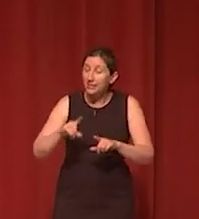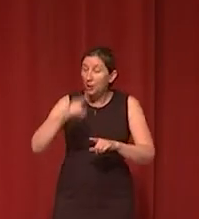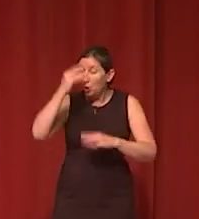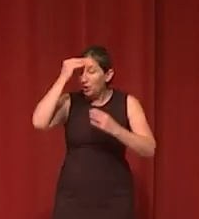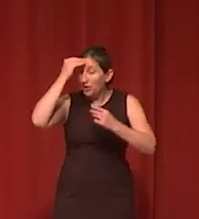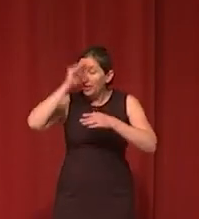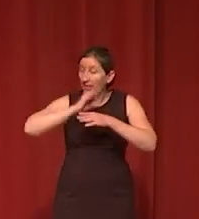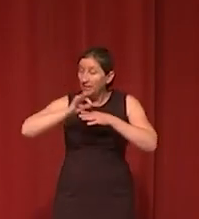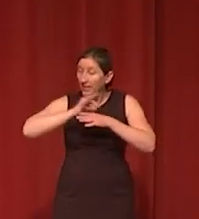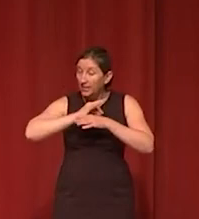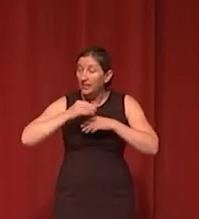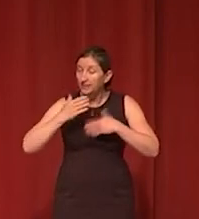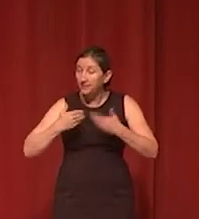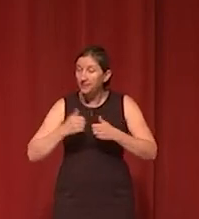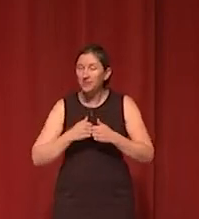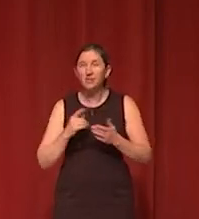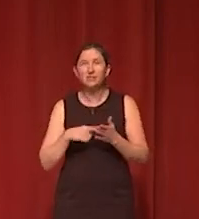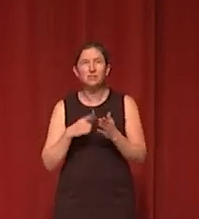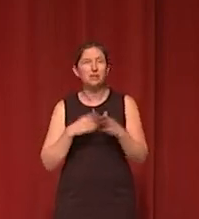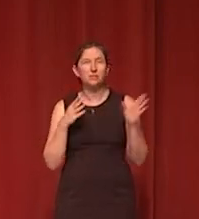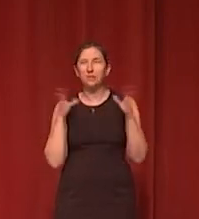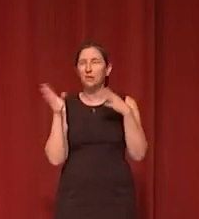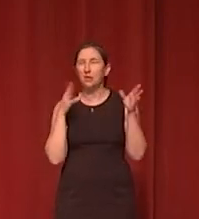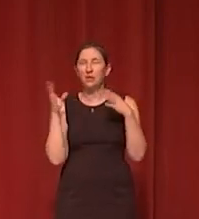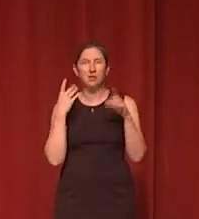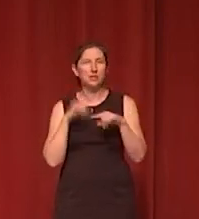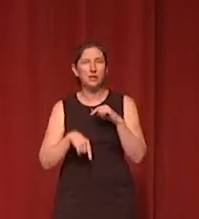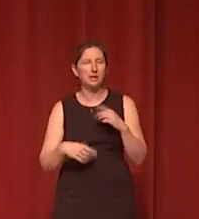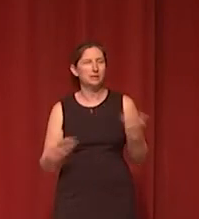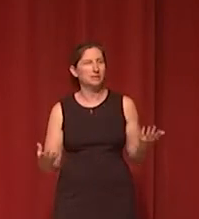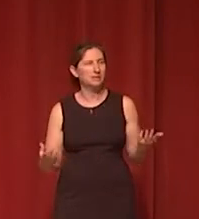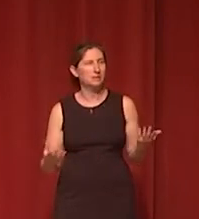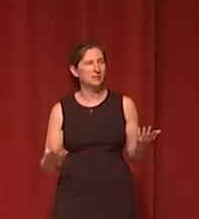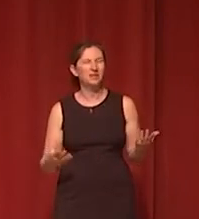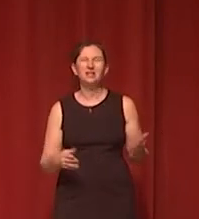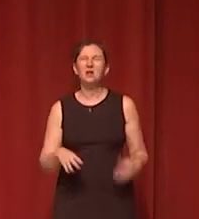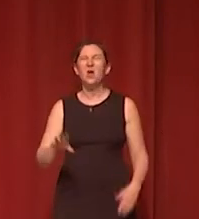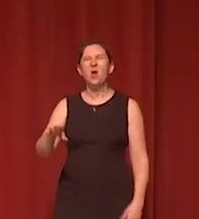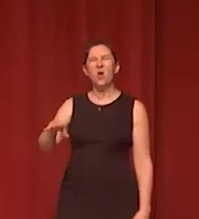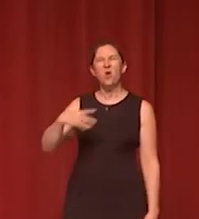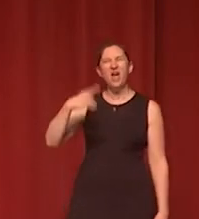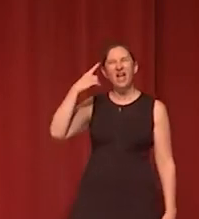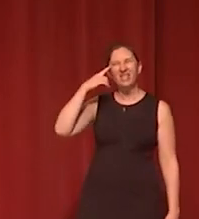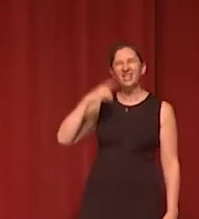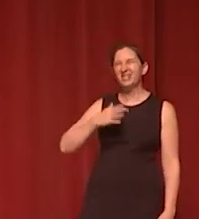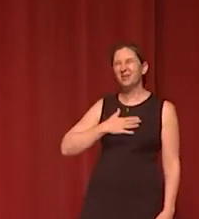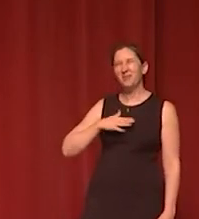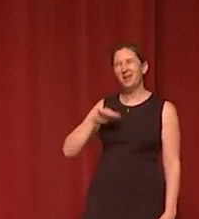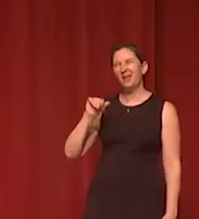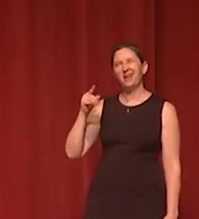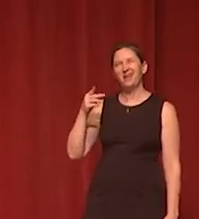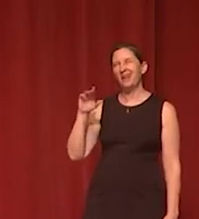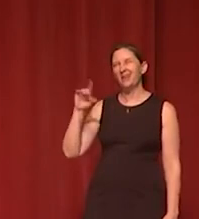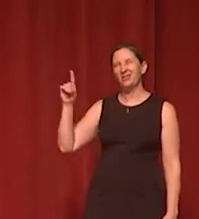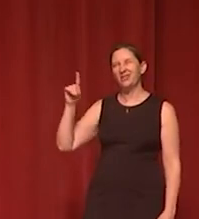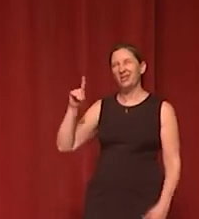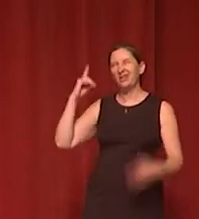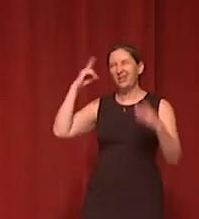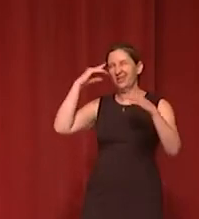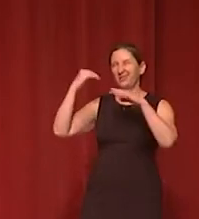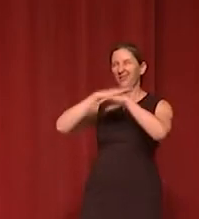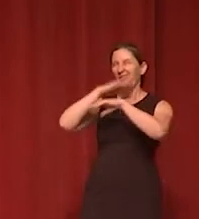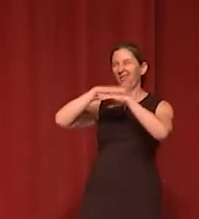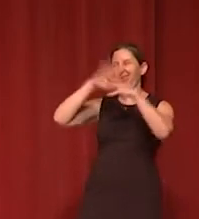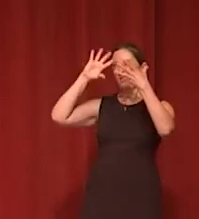giving the tests are in tune to that and say, oh, I think this is the ADHD, not necessarily a dementia process. It's